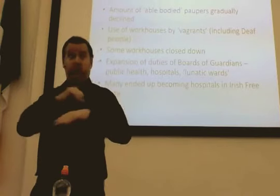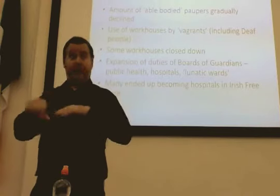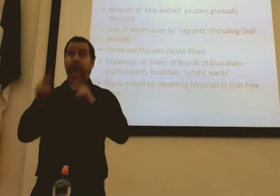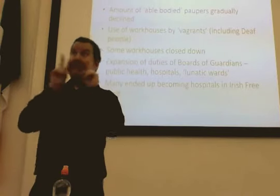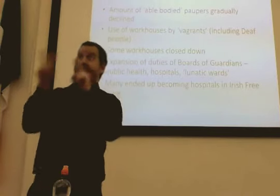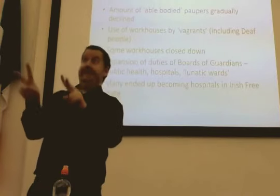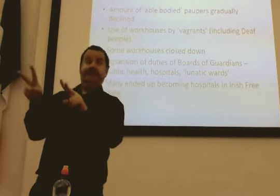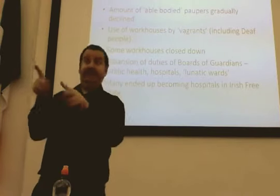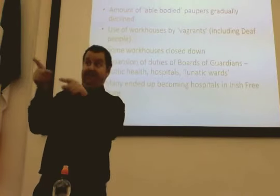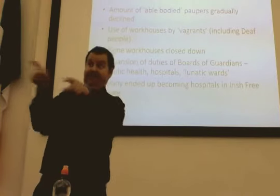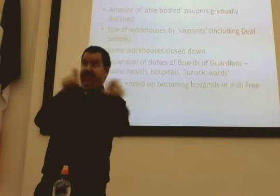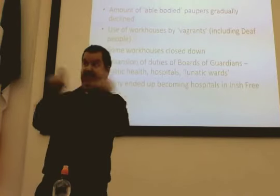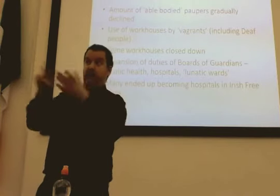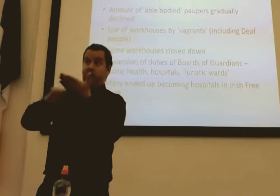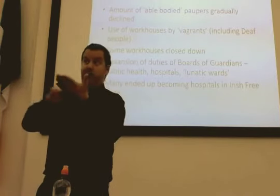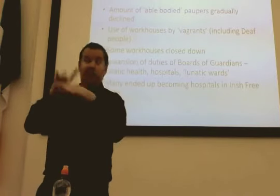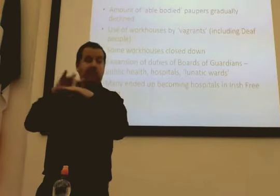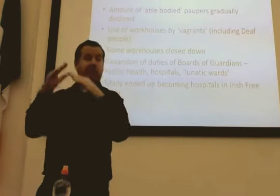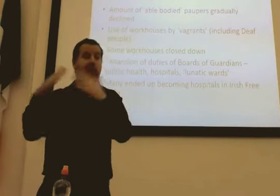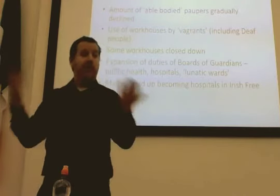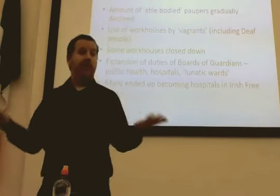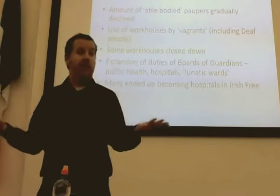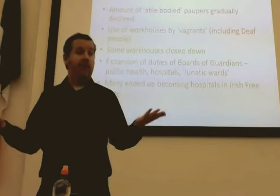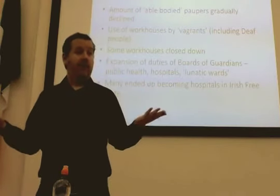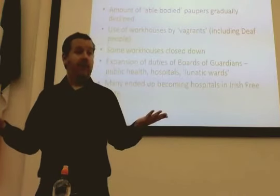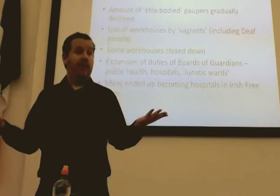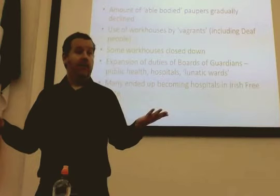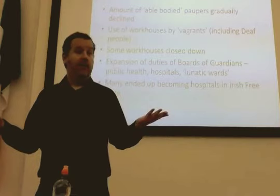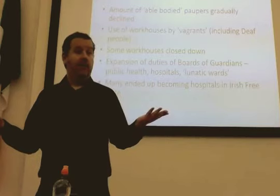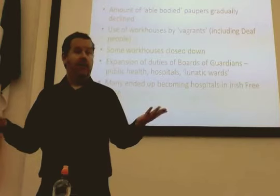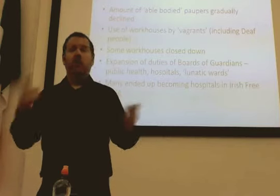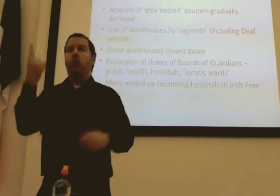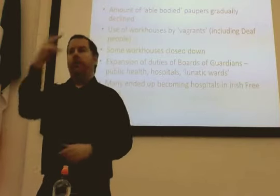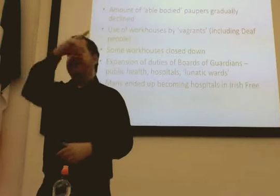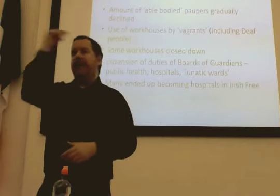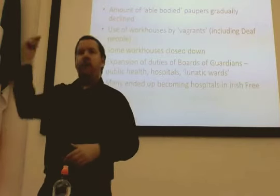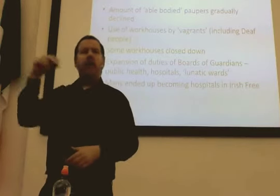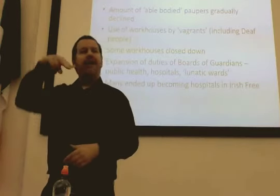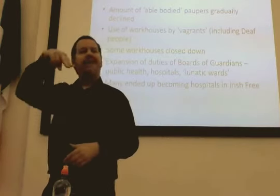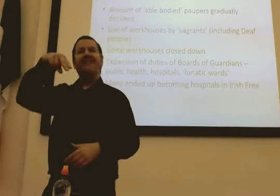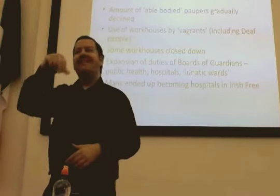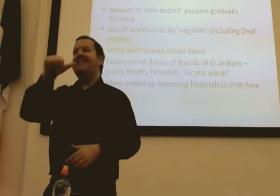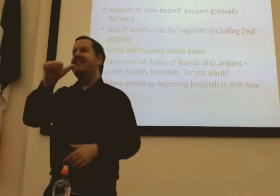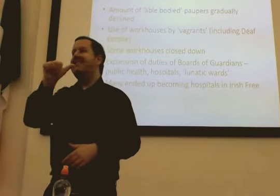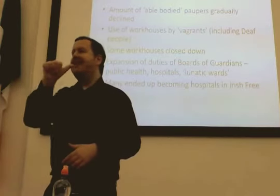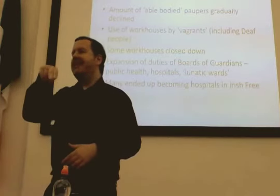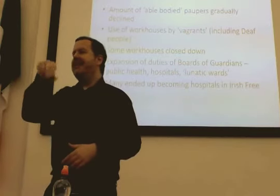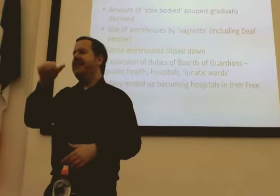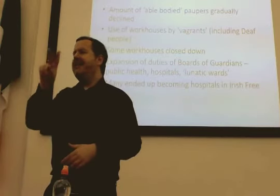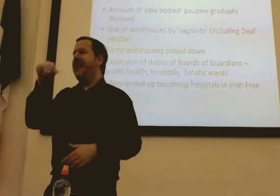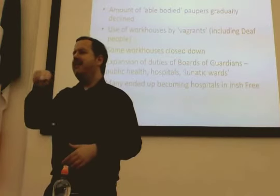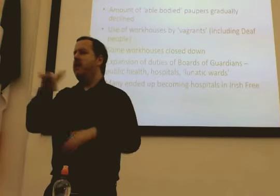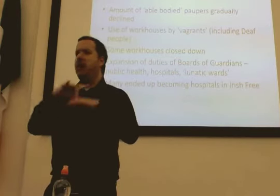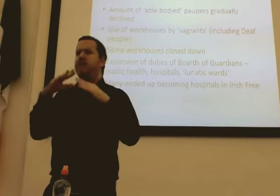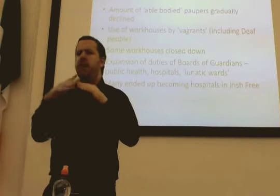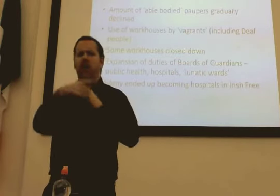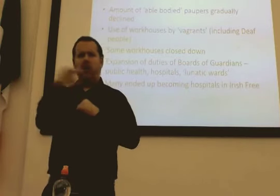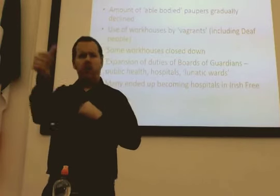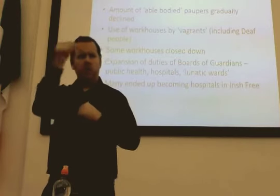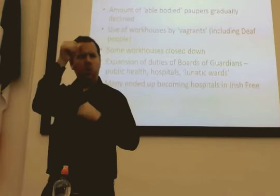workhouses still remain today in physical buildings. You can still see them today, but now they're used as hospitals. One example is Navan Hospital. I